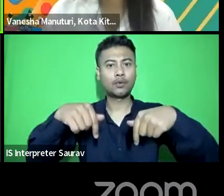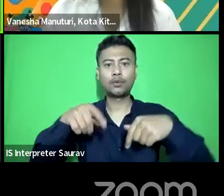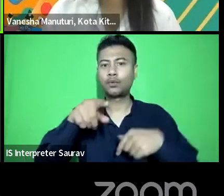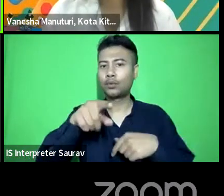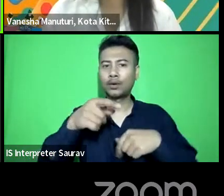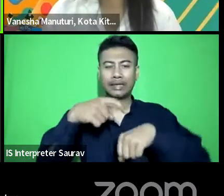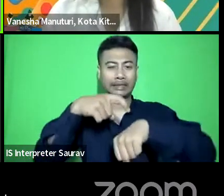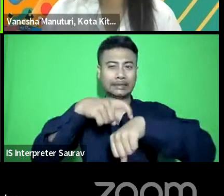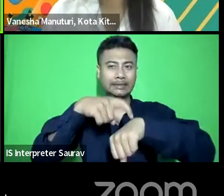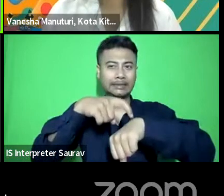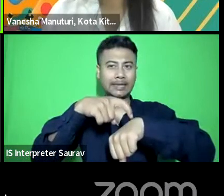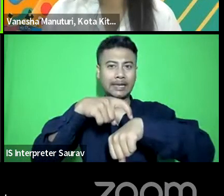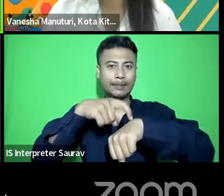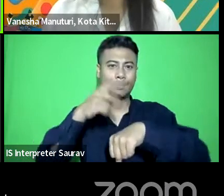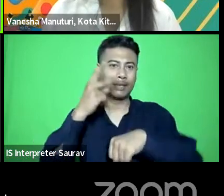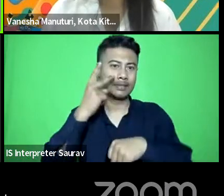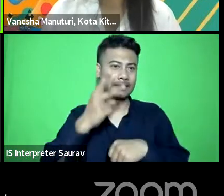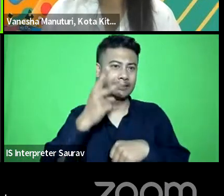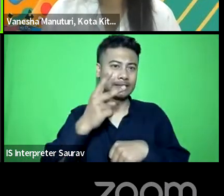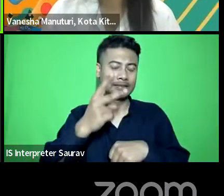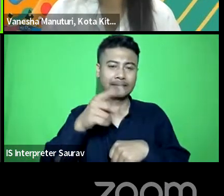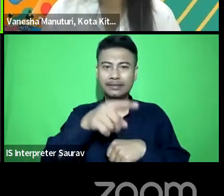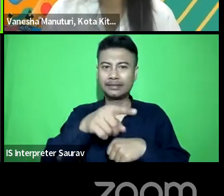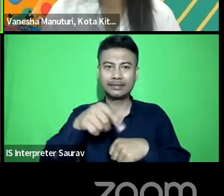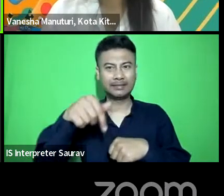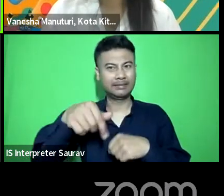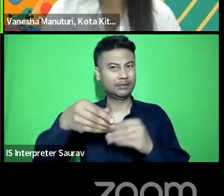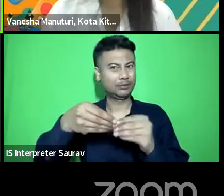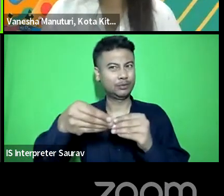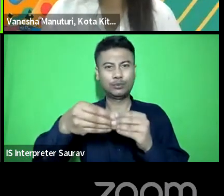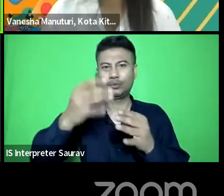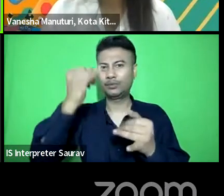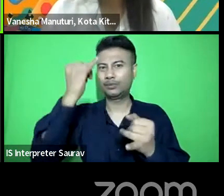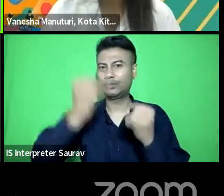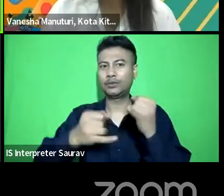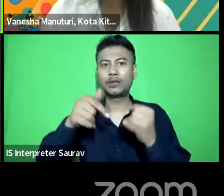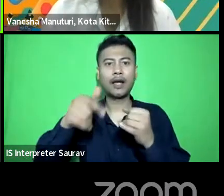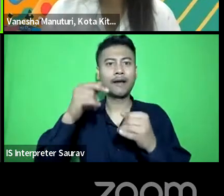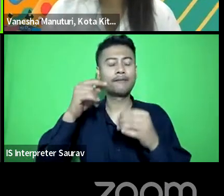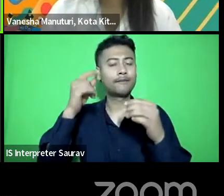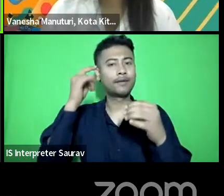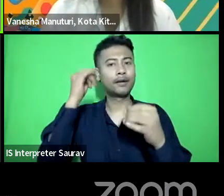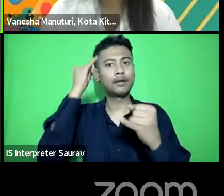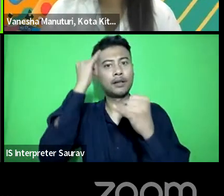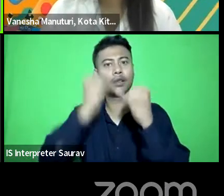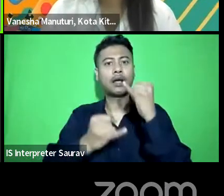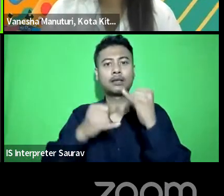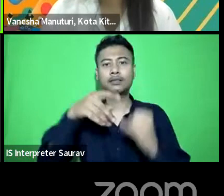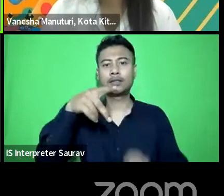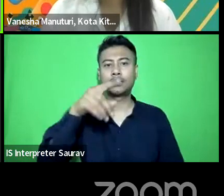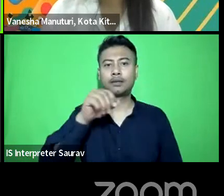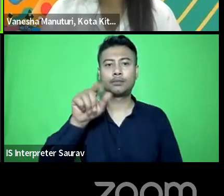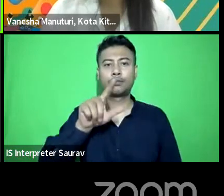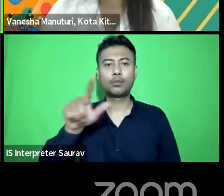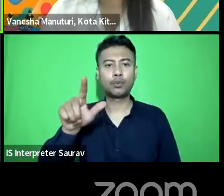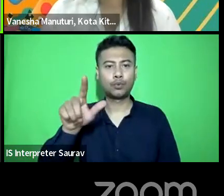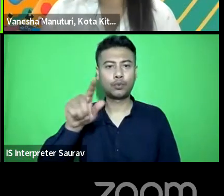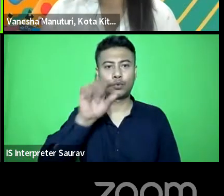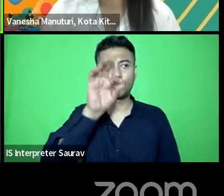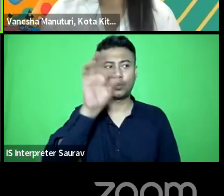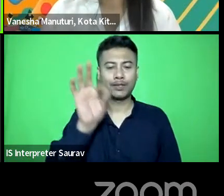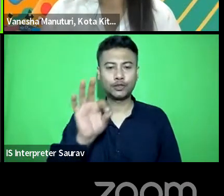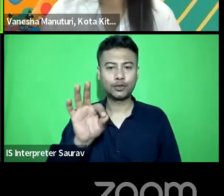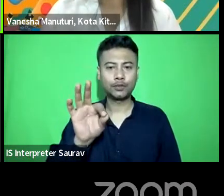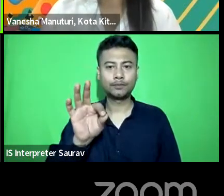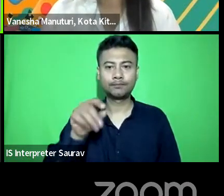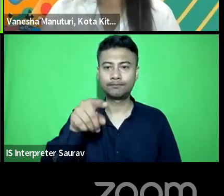poll question up. I did tease you with that. So let's get that final poll question up for everyone. So all of our audience